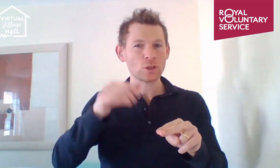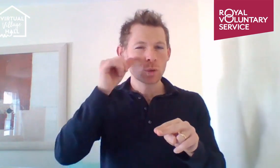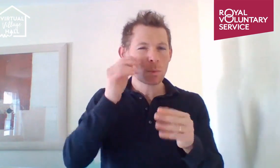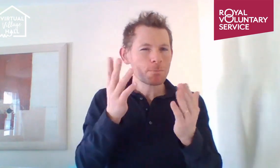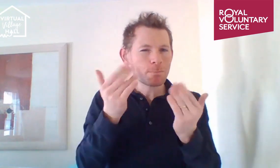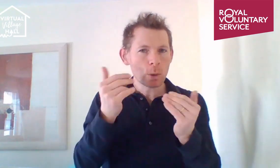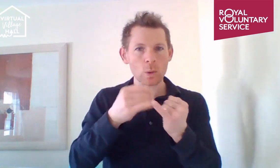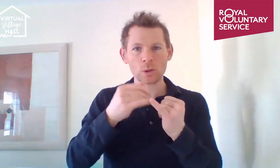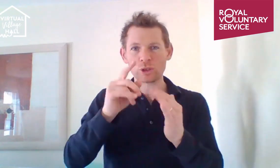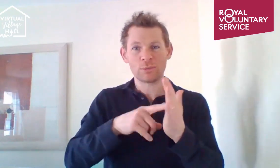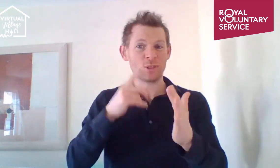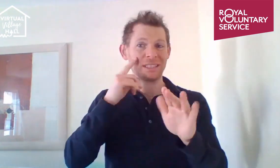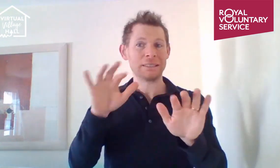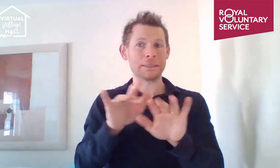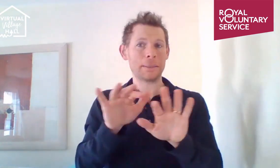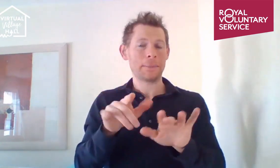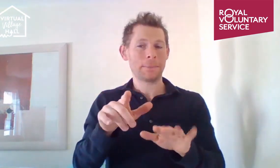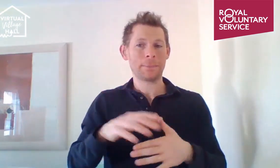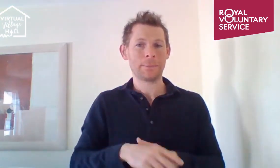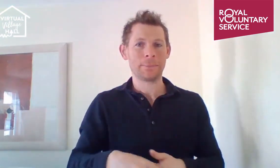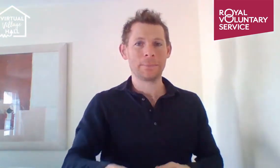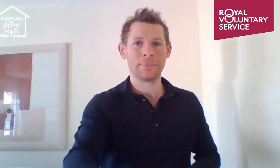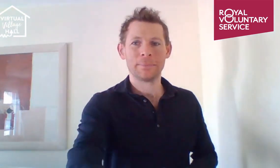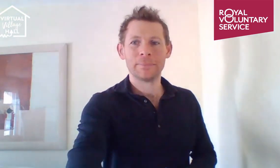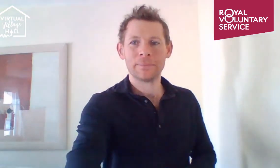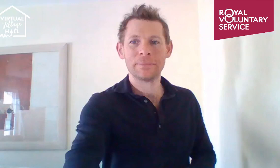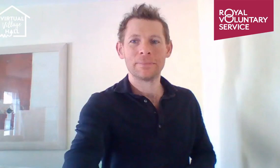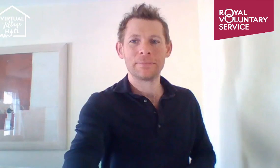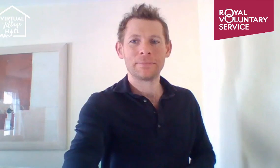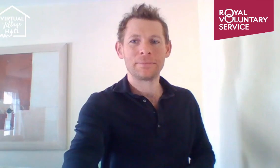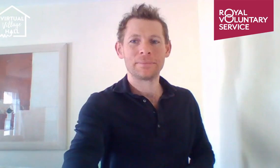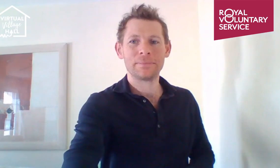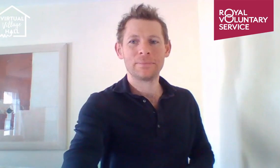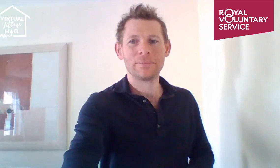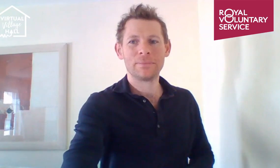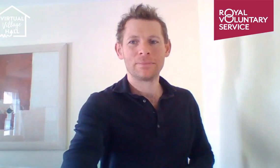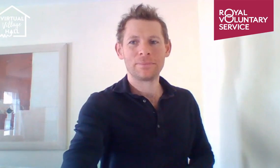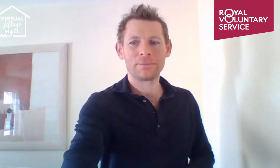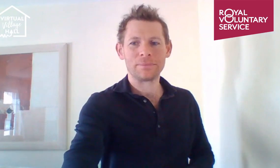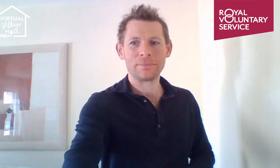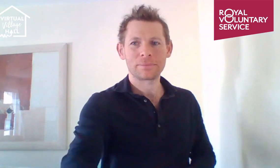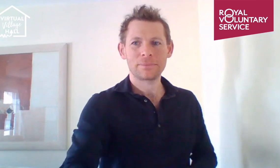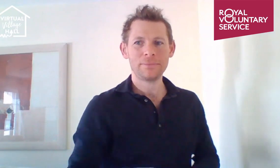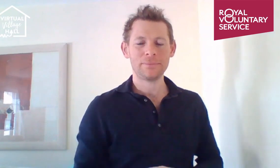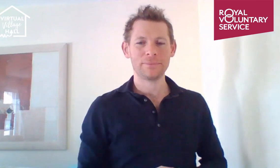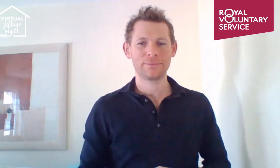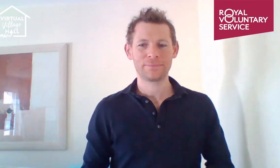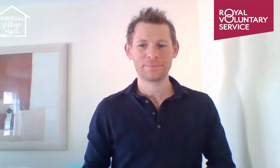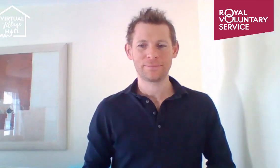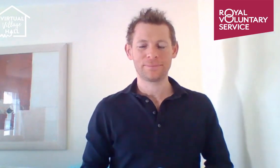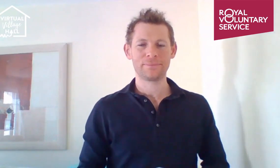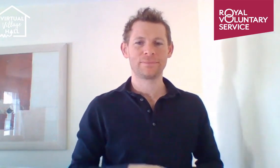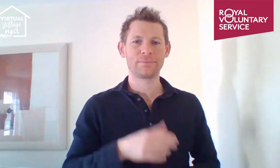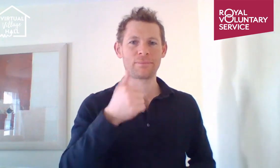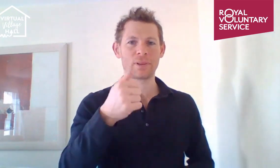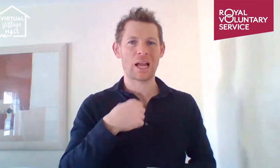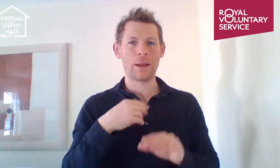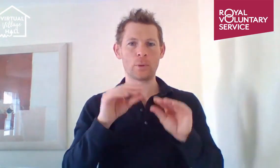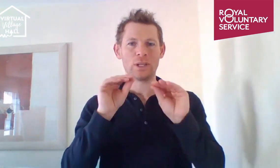Lovely. If there are any subjects that you'd like to know the signs for, please feel free to type it in the comments and I'll pick them